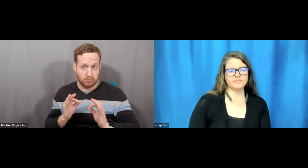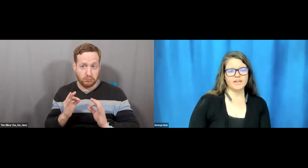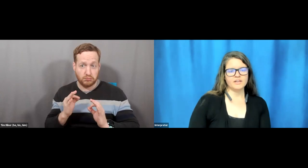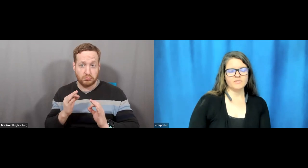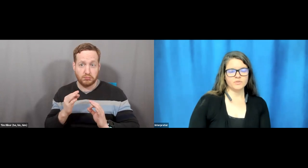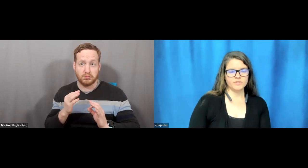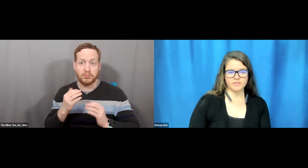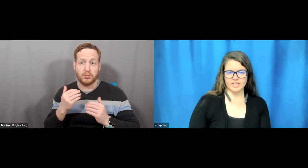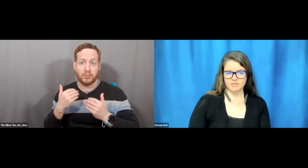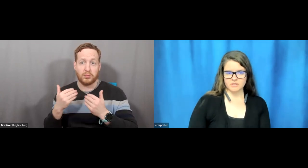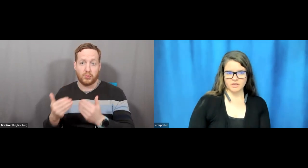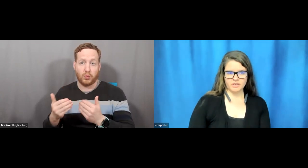If any of you feel that's good,